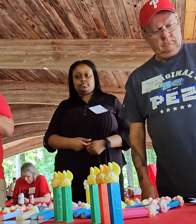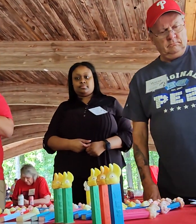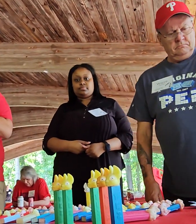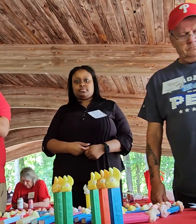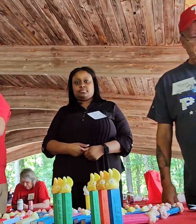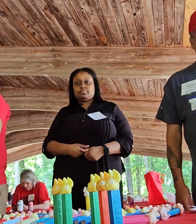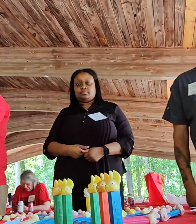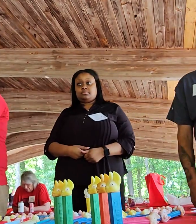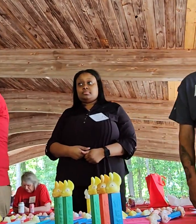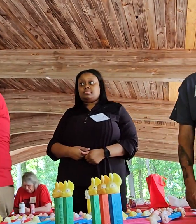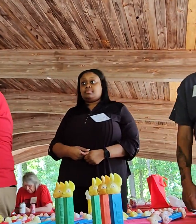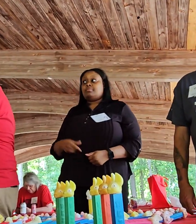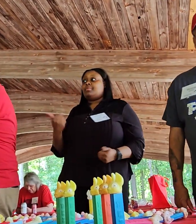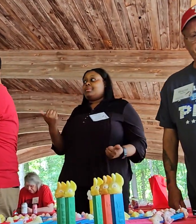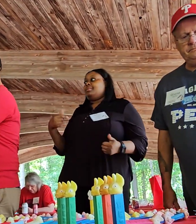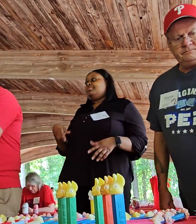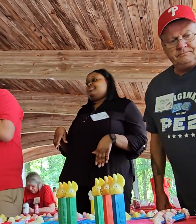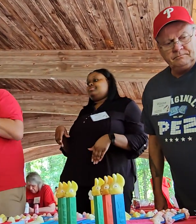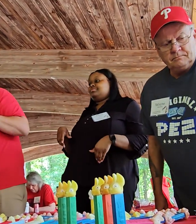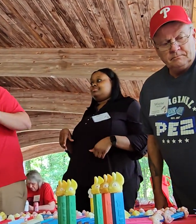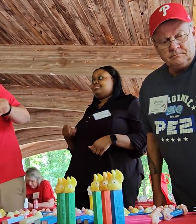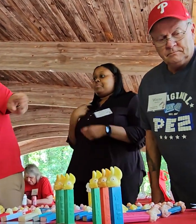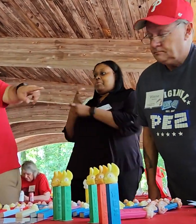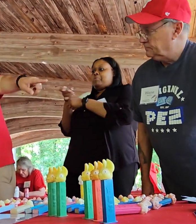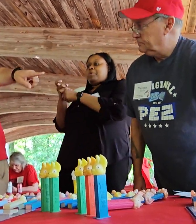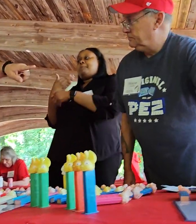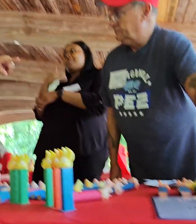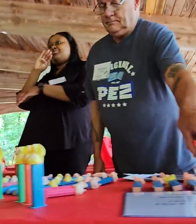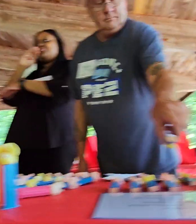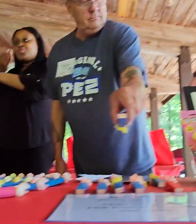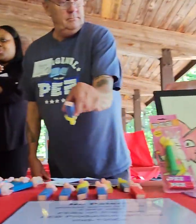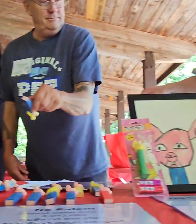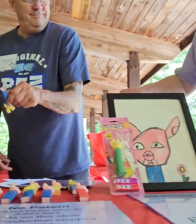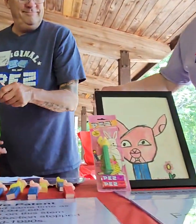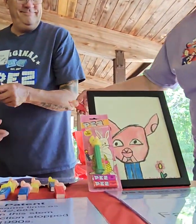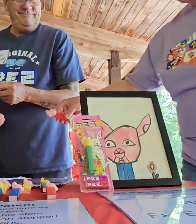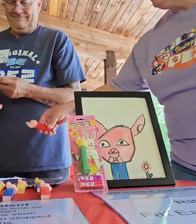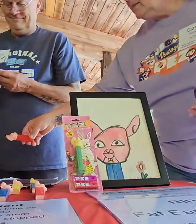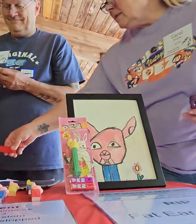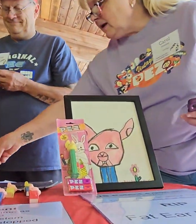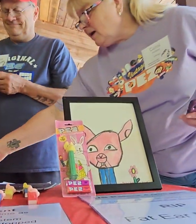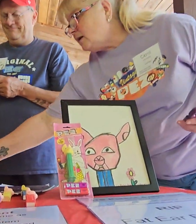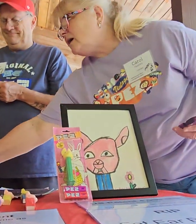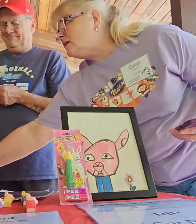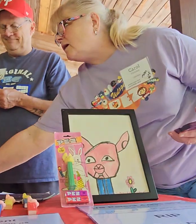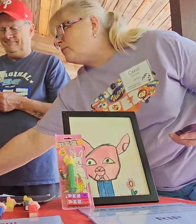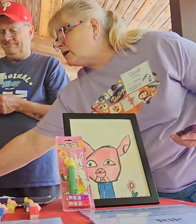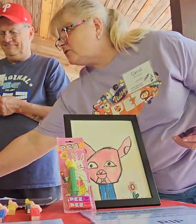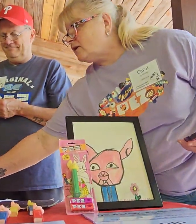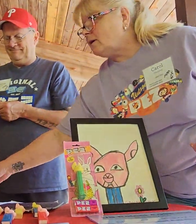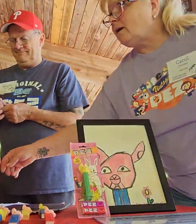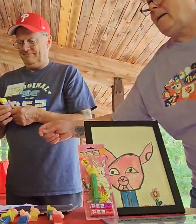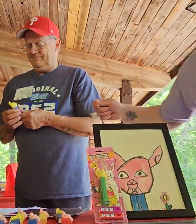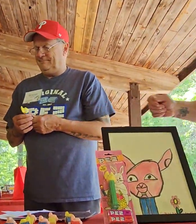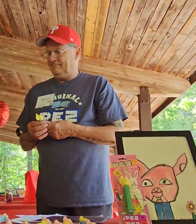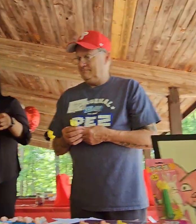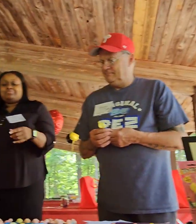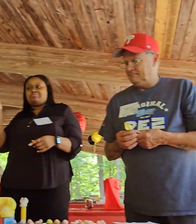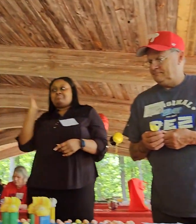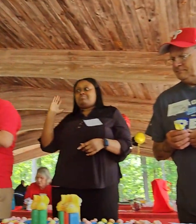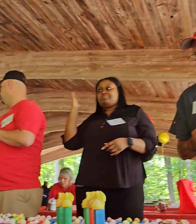And just to embarrass my daughter, she painted or she drew that little picture of Yeah, I like a that couple years ago picture. for